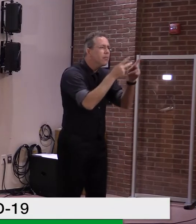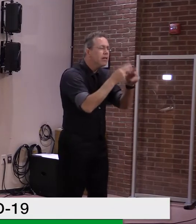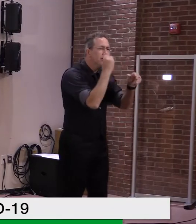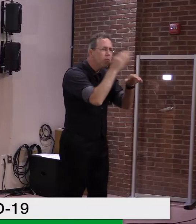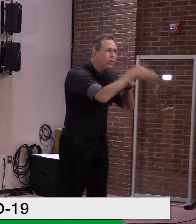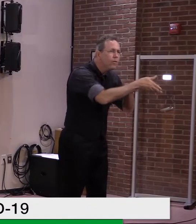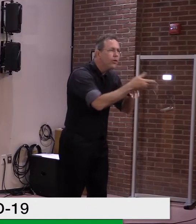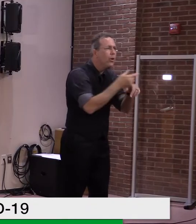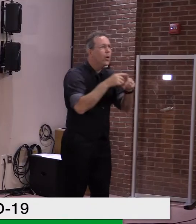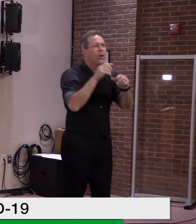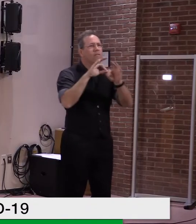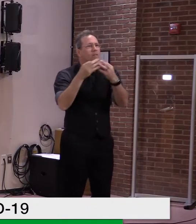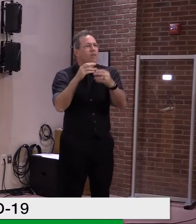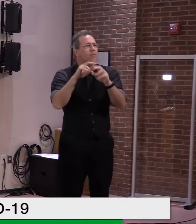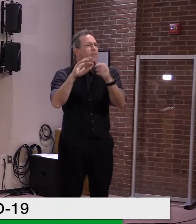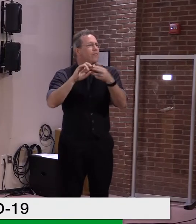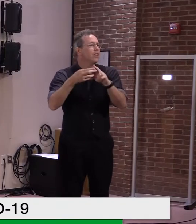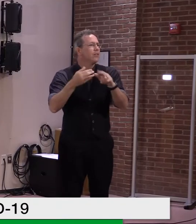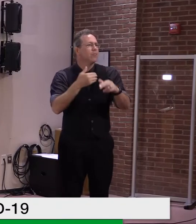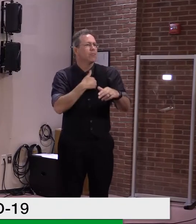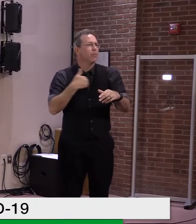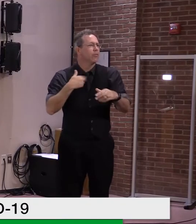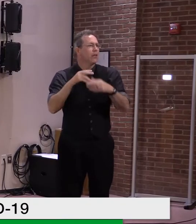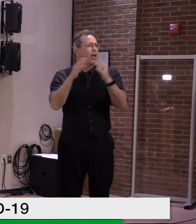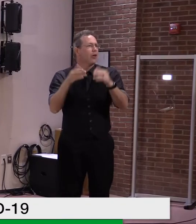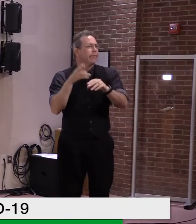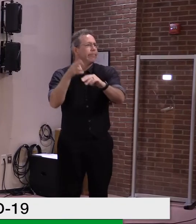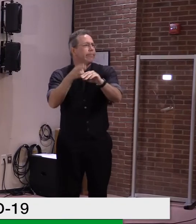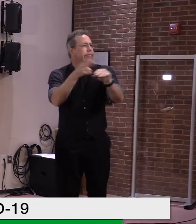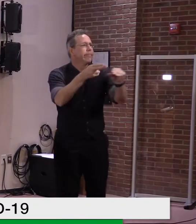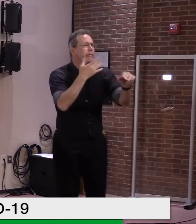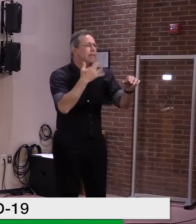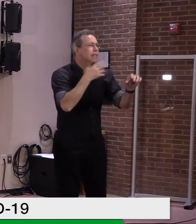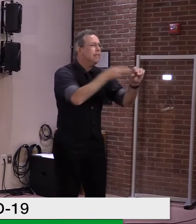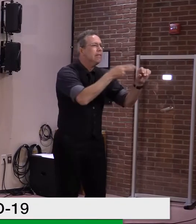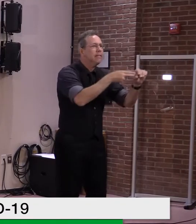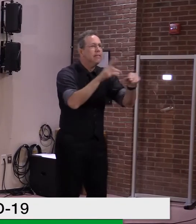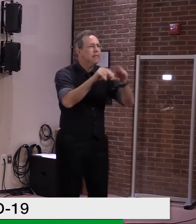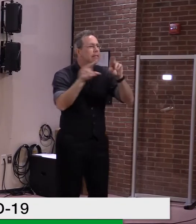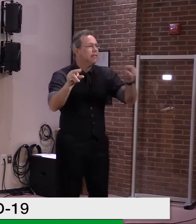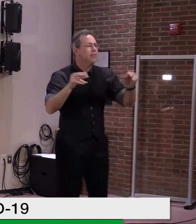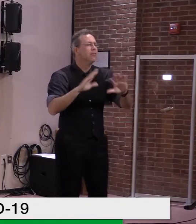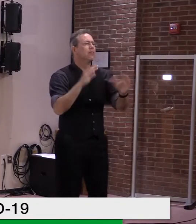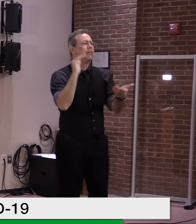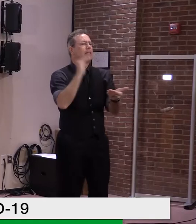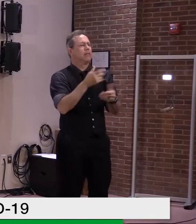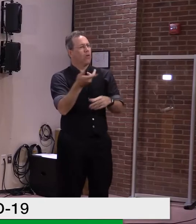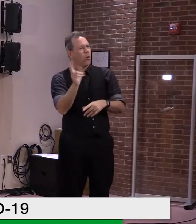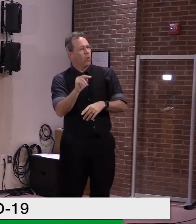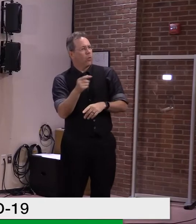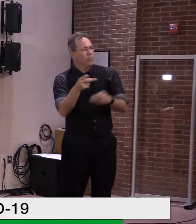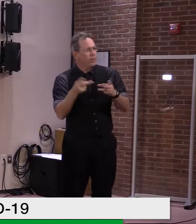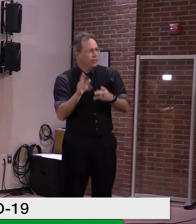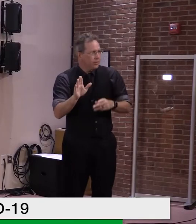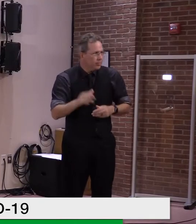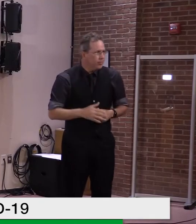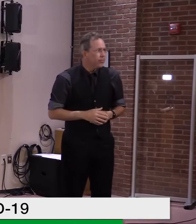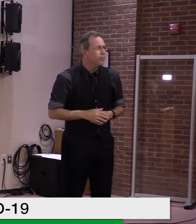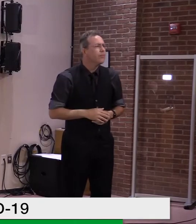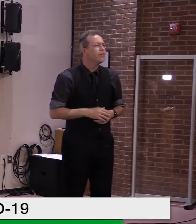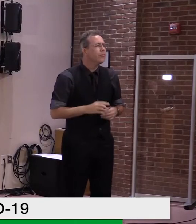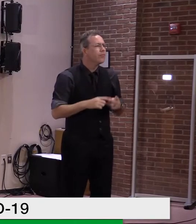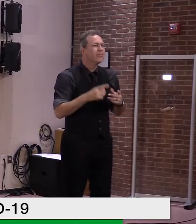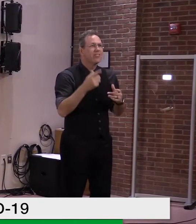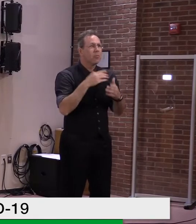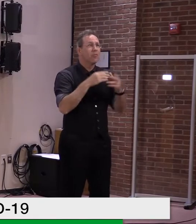bit wary of congregating. So we took them into the motel program. Those avenues are available now